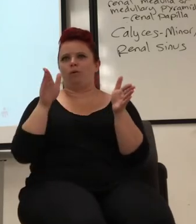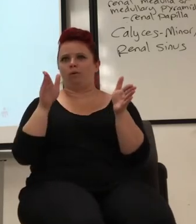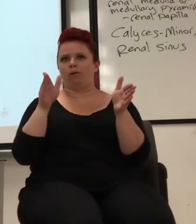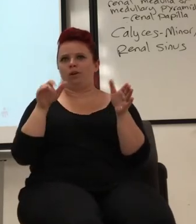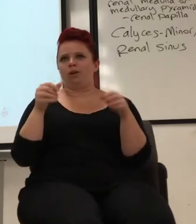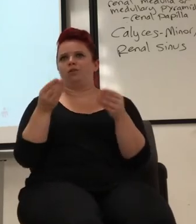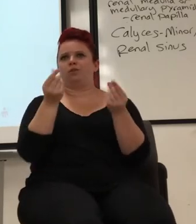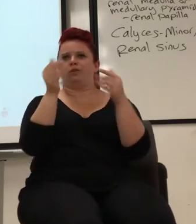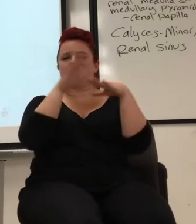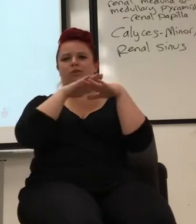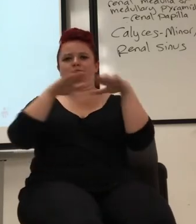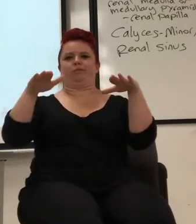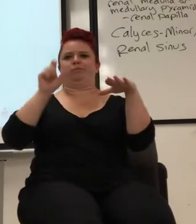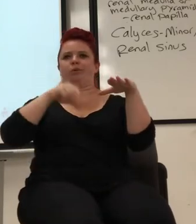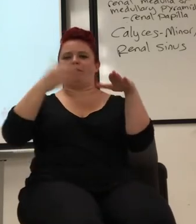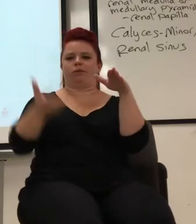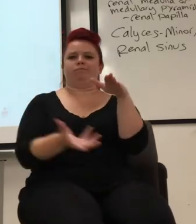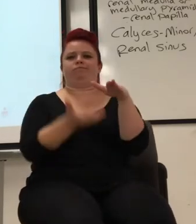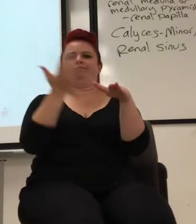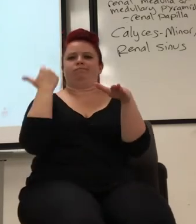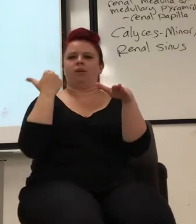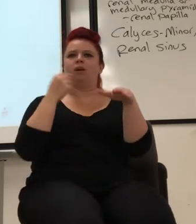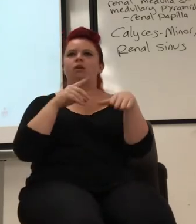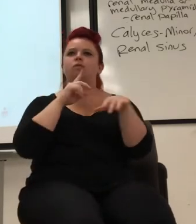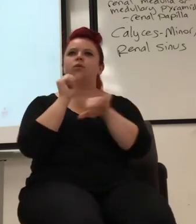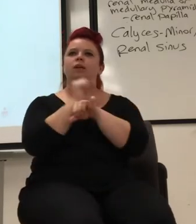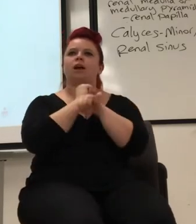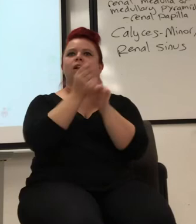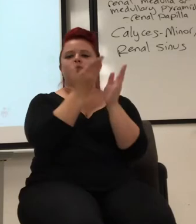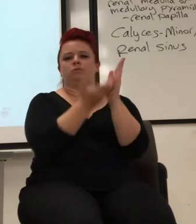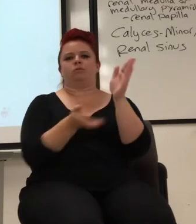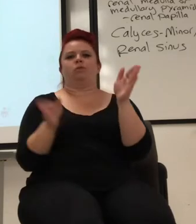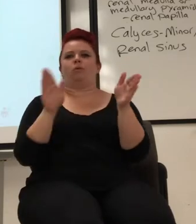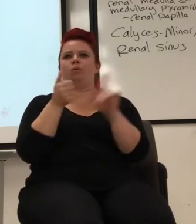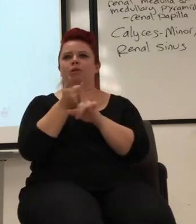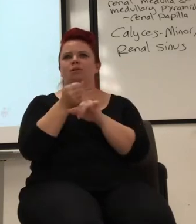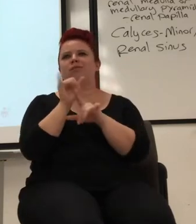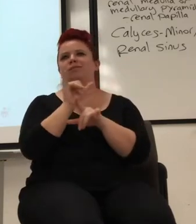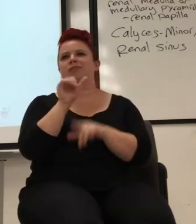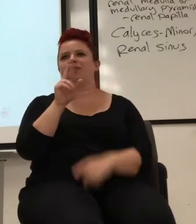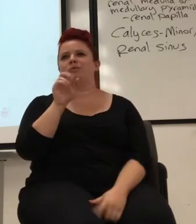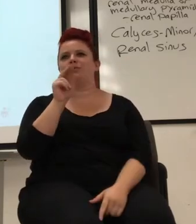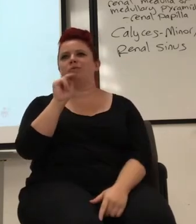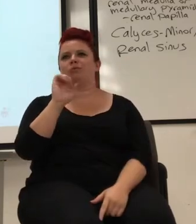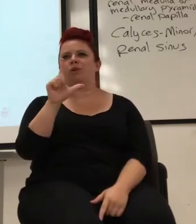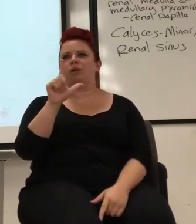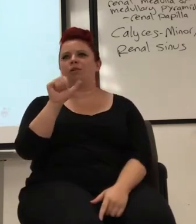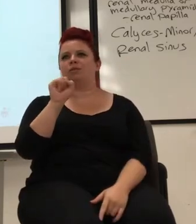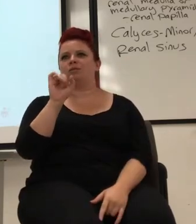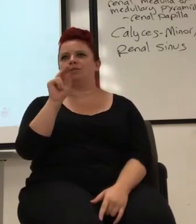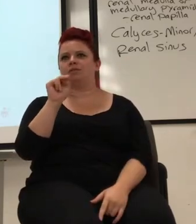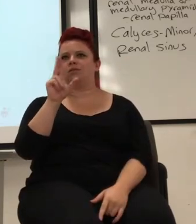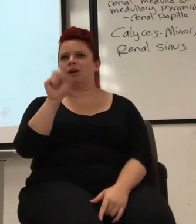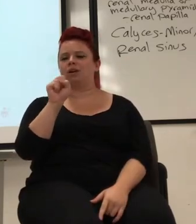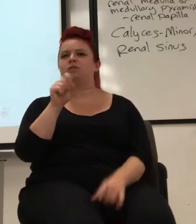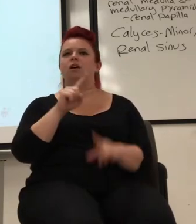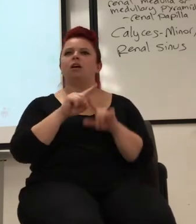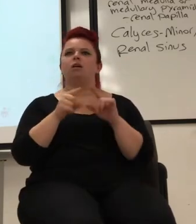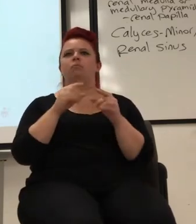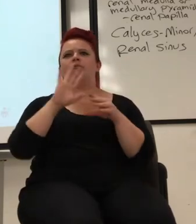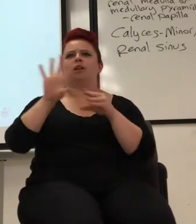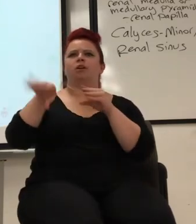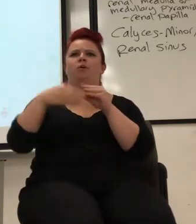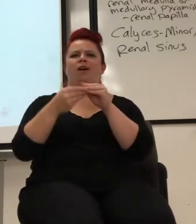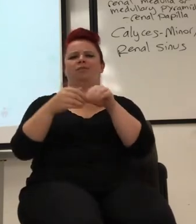the physical hole would be like the renal sinus. Okay. But then you put, I don't know, fiberglass